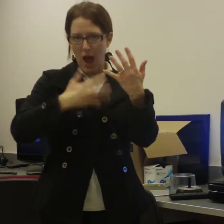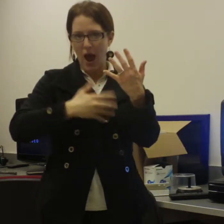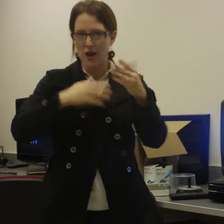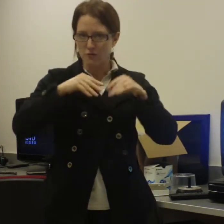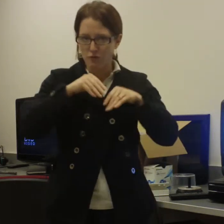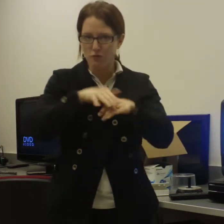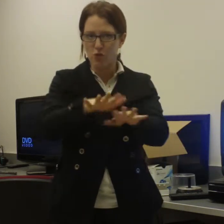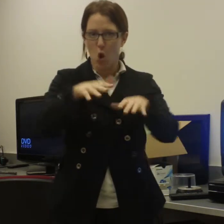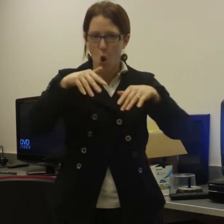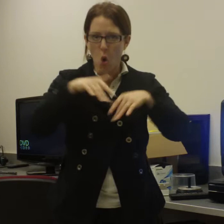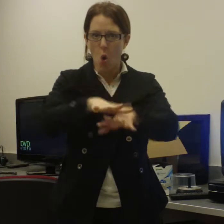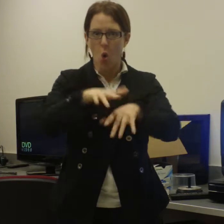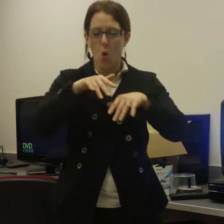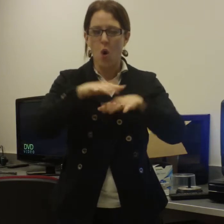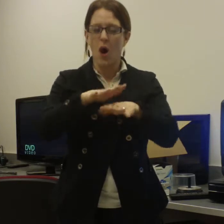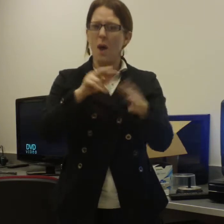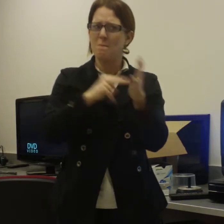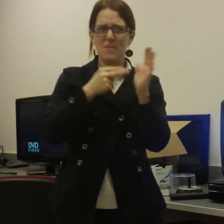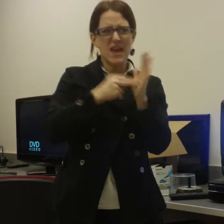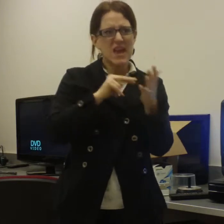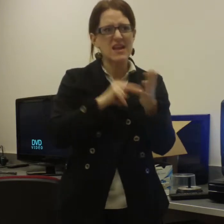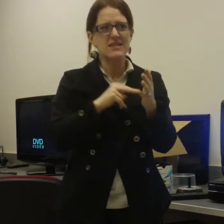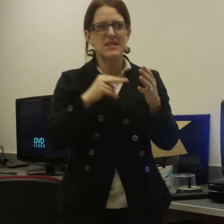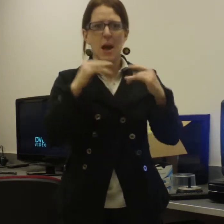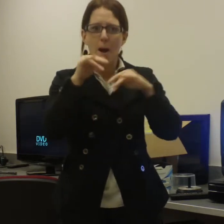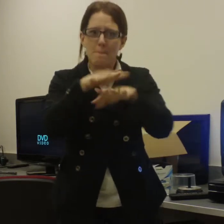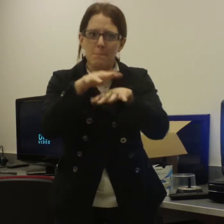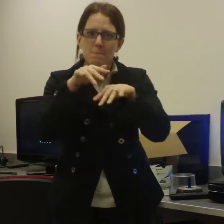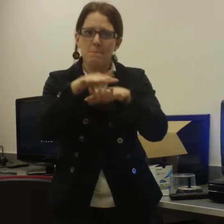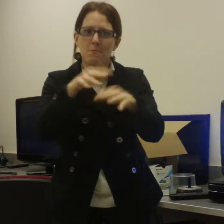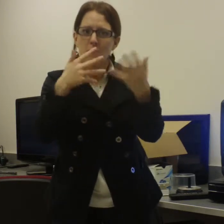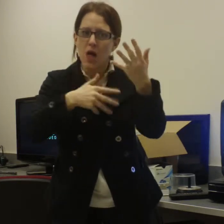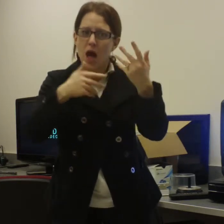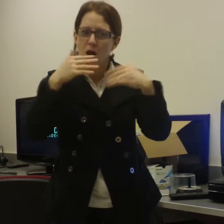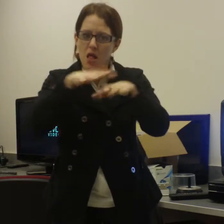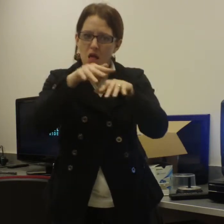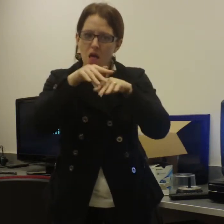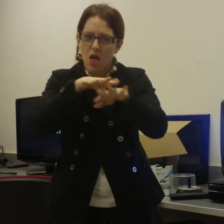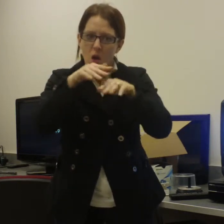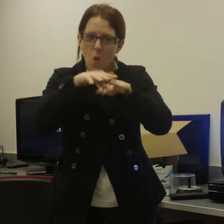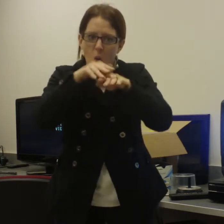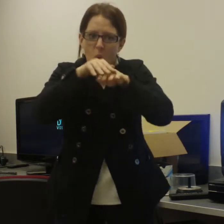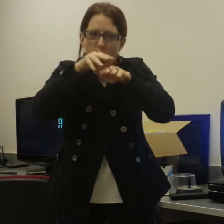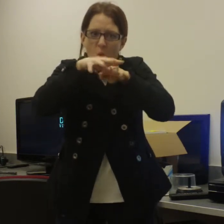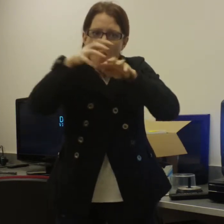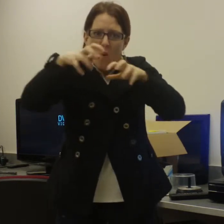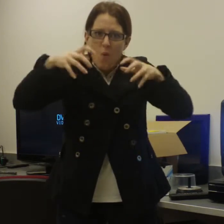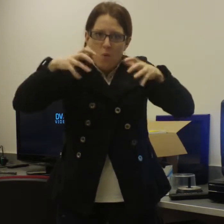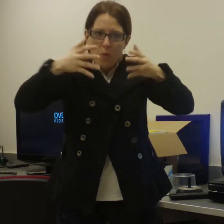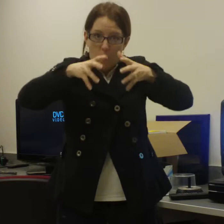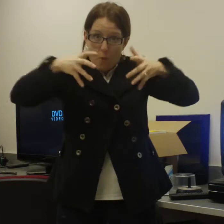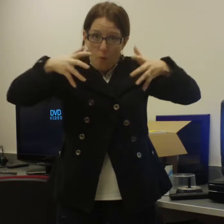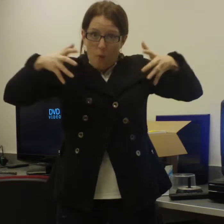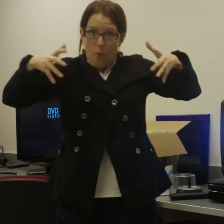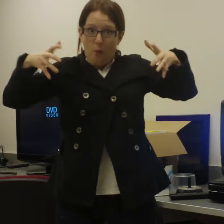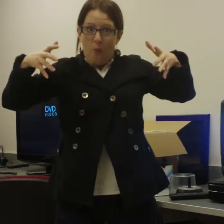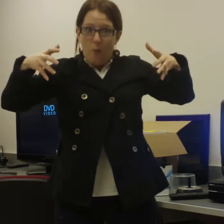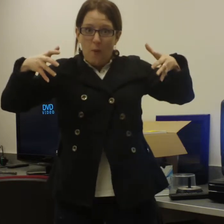blood is going to start to build up in your veins and your arteries behind them. All right? And what you do is, once you release